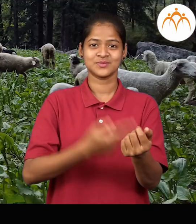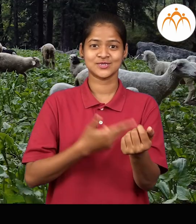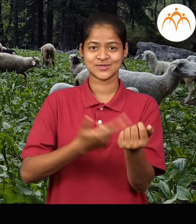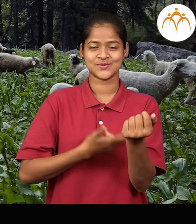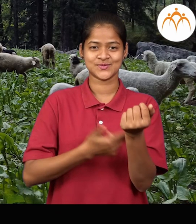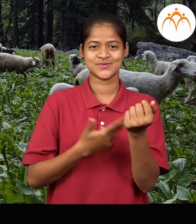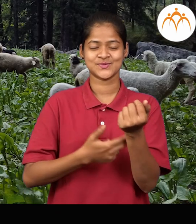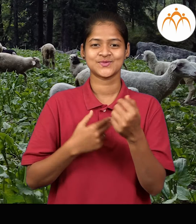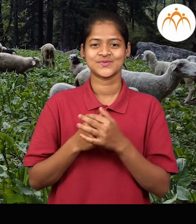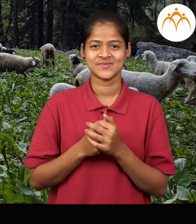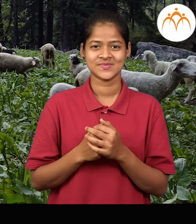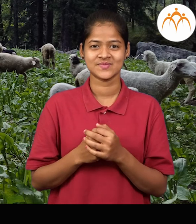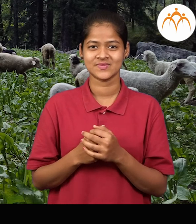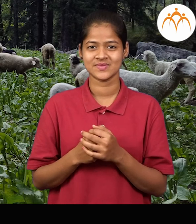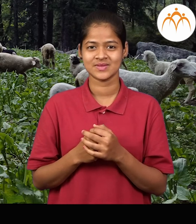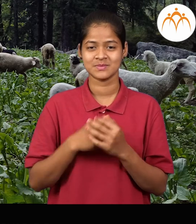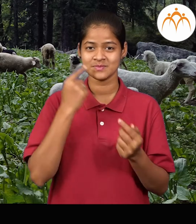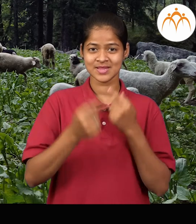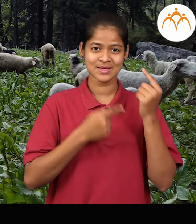Sheep. Sheep. eats grass.